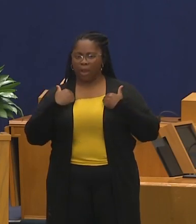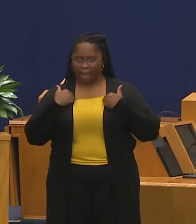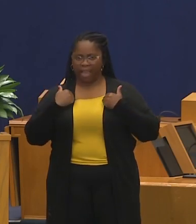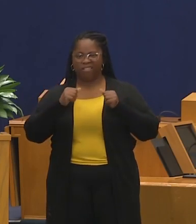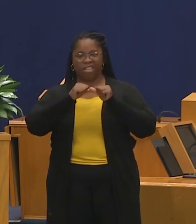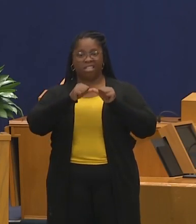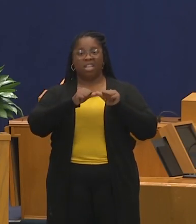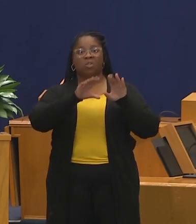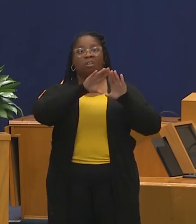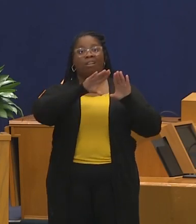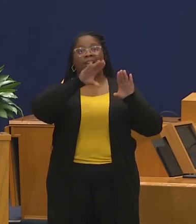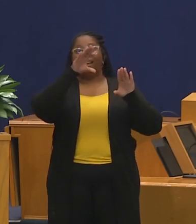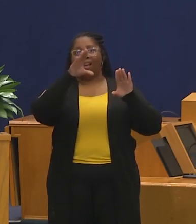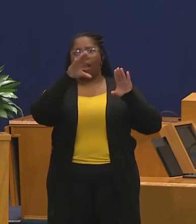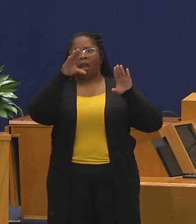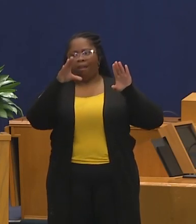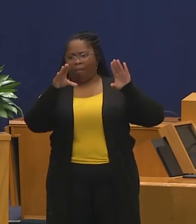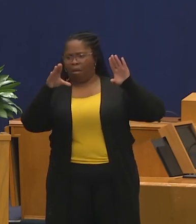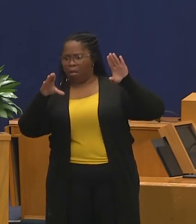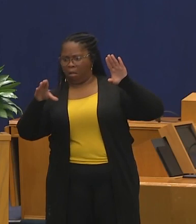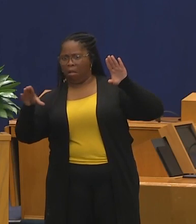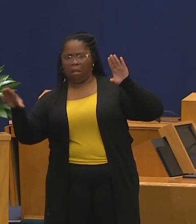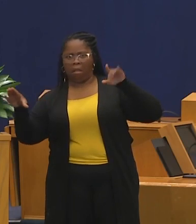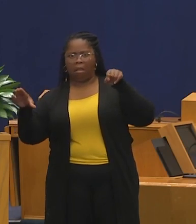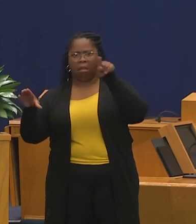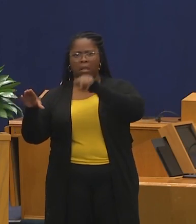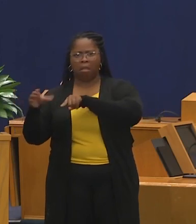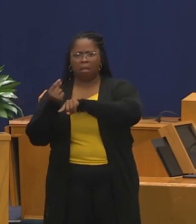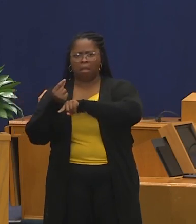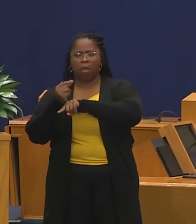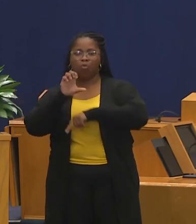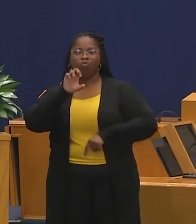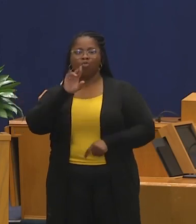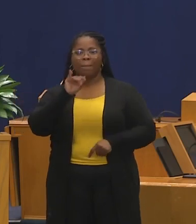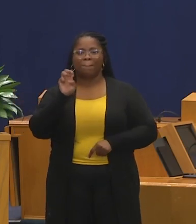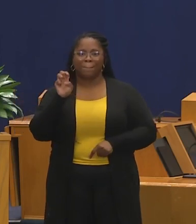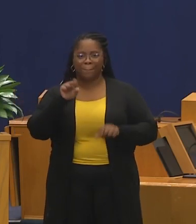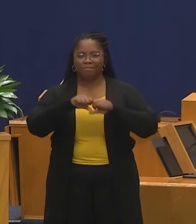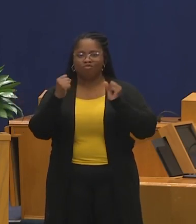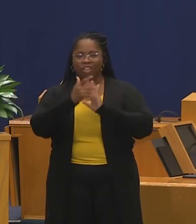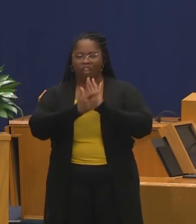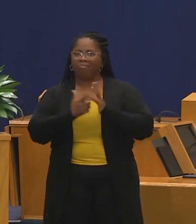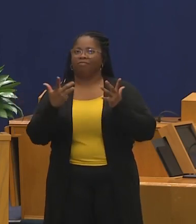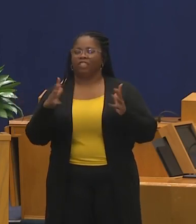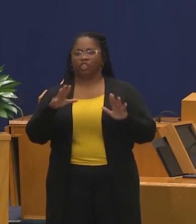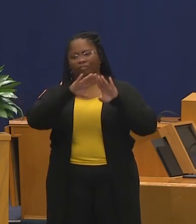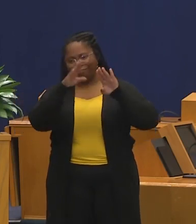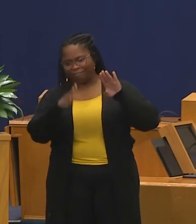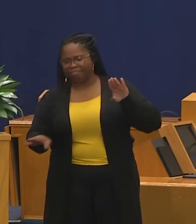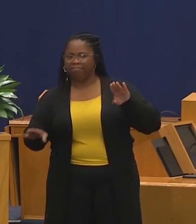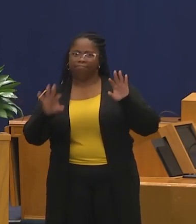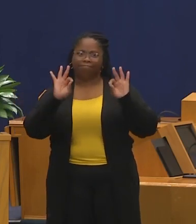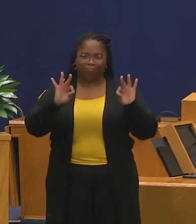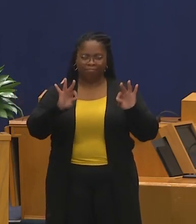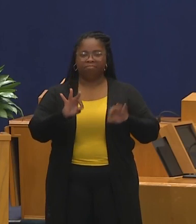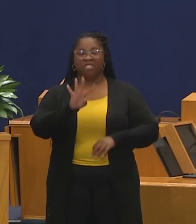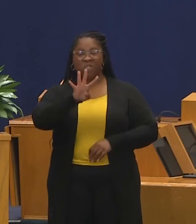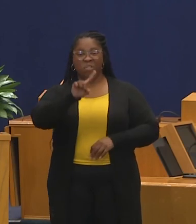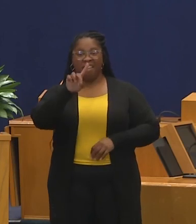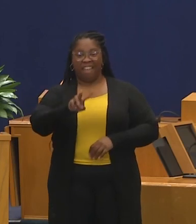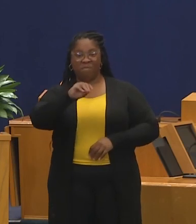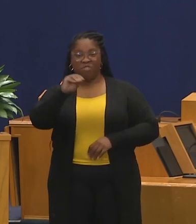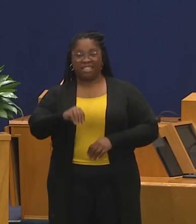trend, downward trend on crime overall, which is grateful and much appreciated. Overall violent crime is down